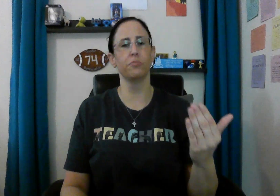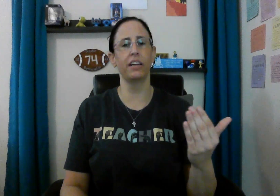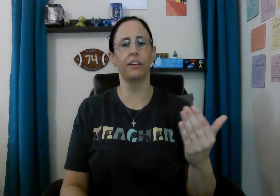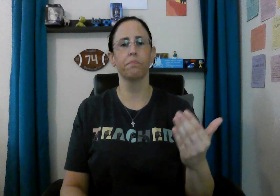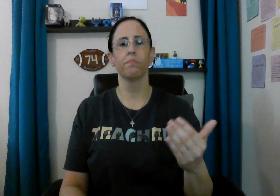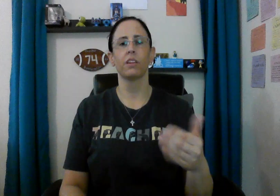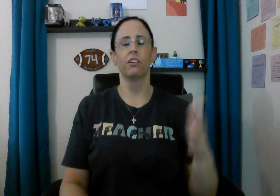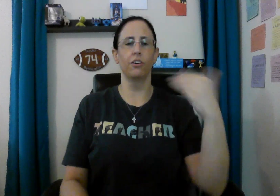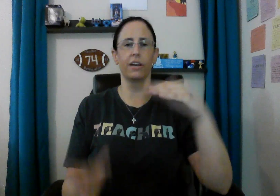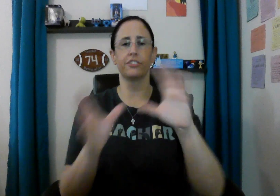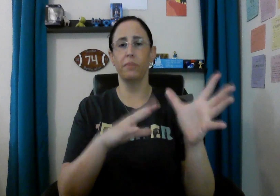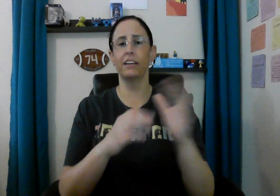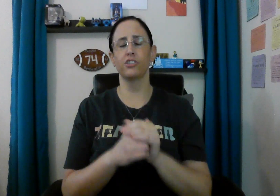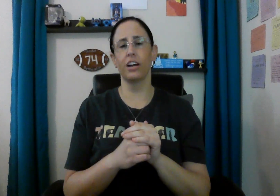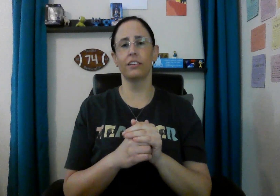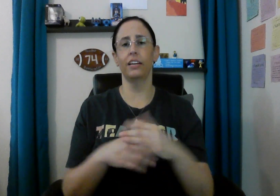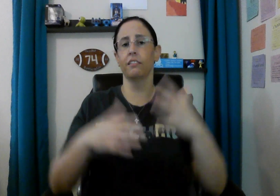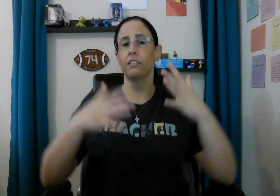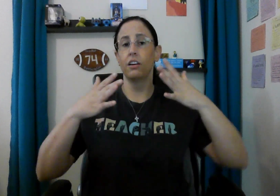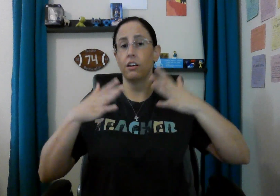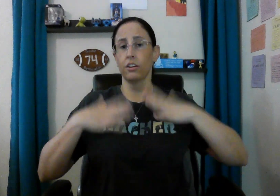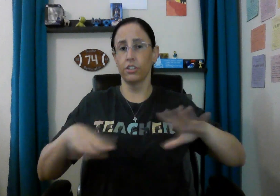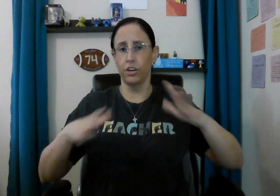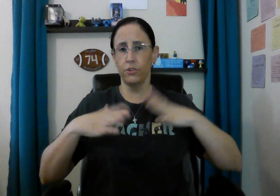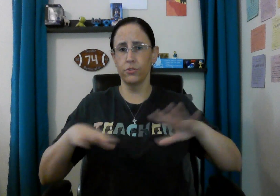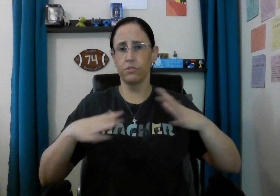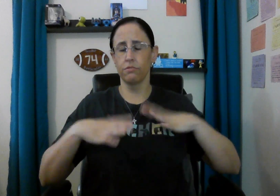meaning. Okay, so back to dry cleaning. Close,